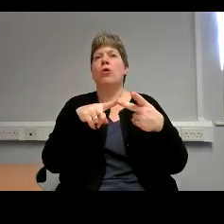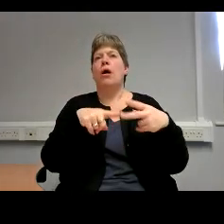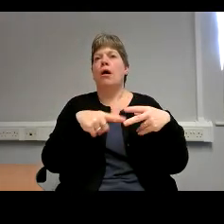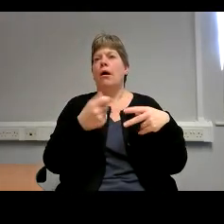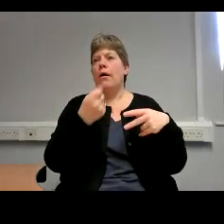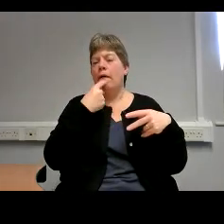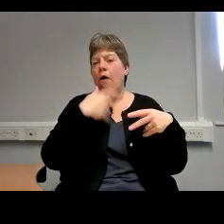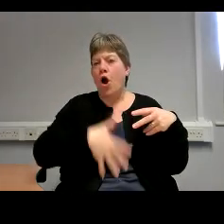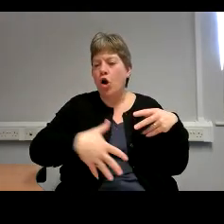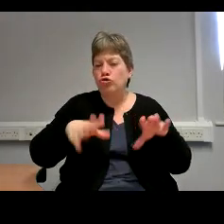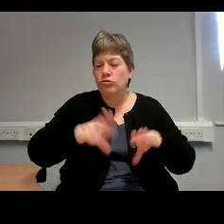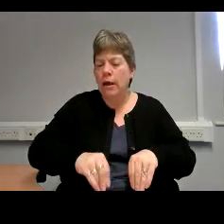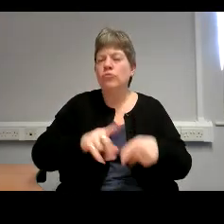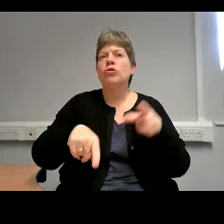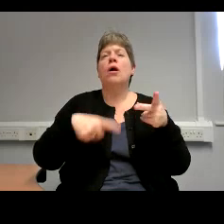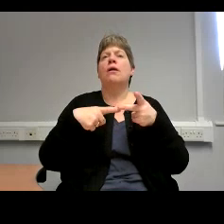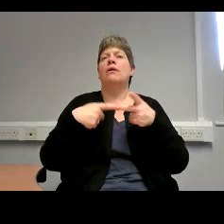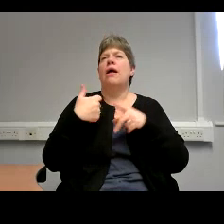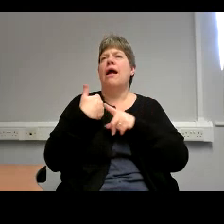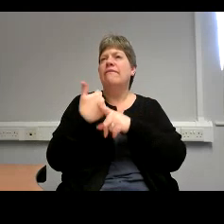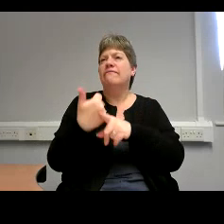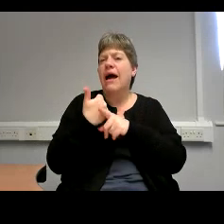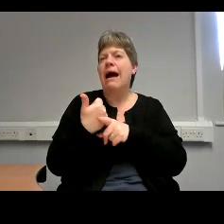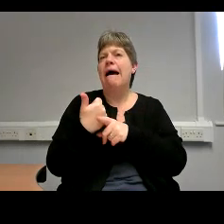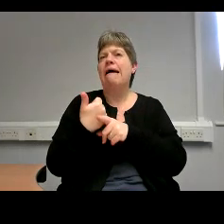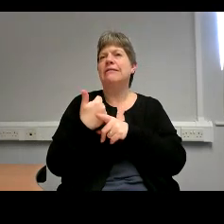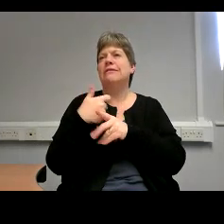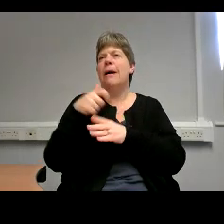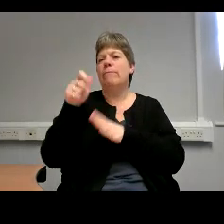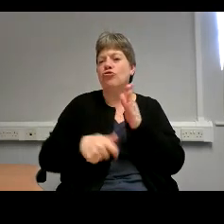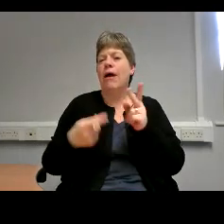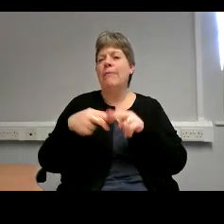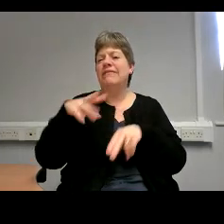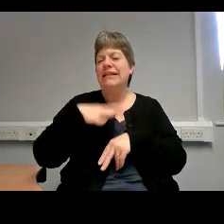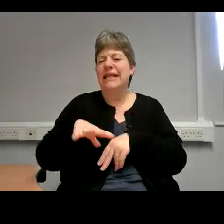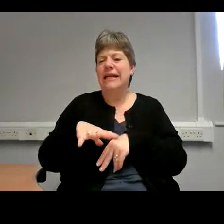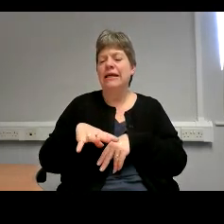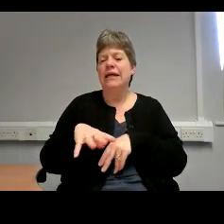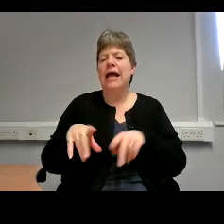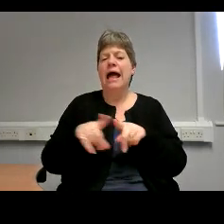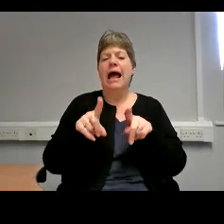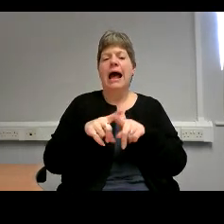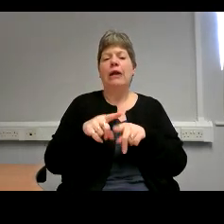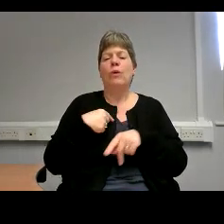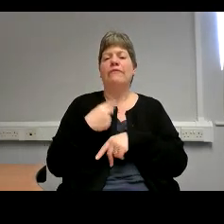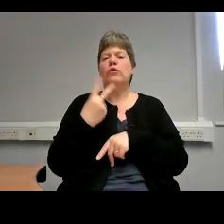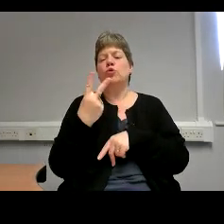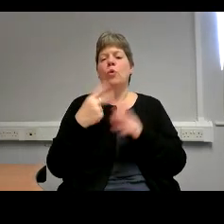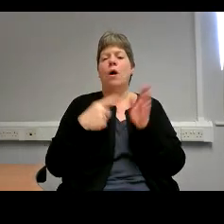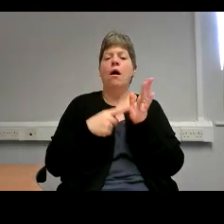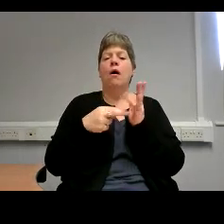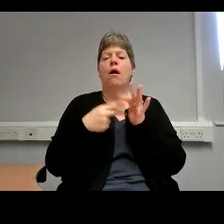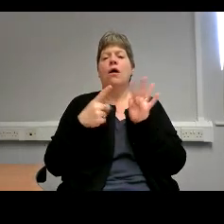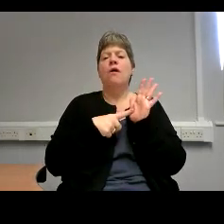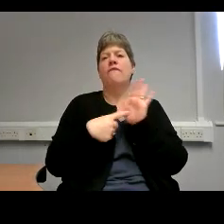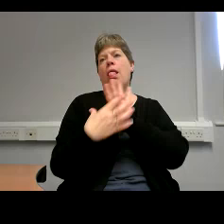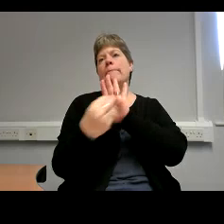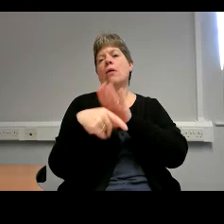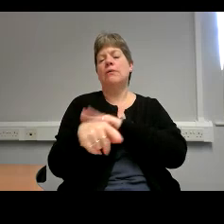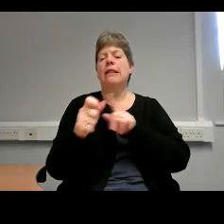contraception, advice and prescribing if needed. And we've got 2 novel models in Derbyshire.